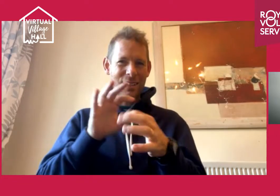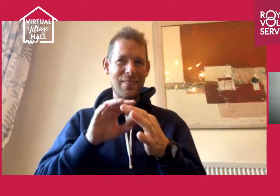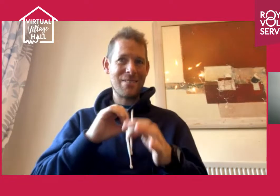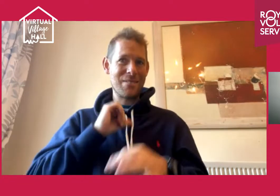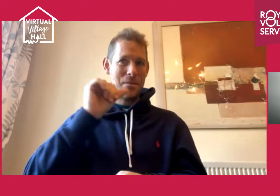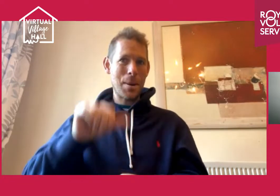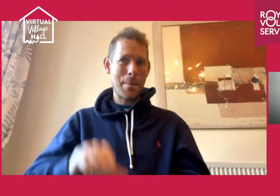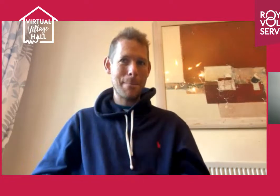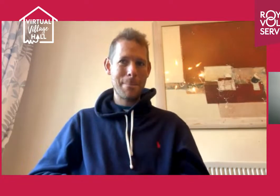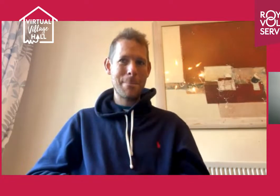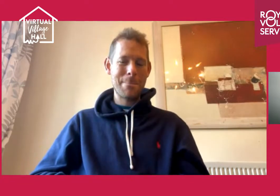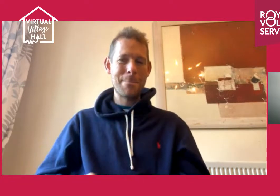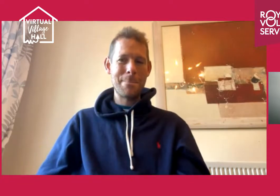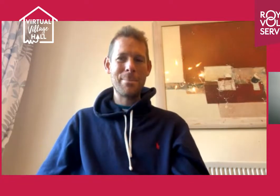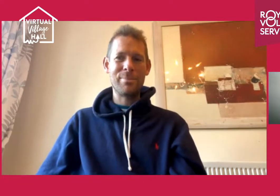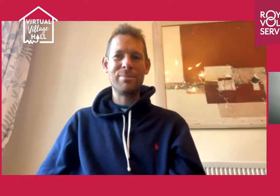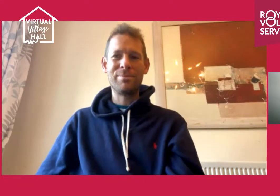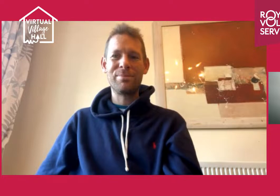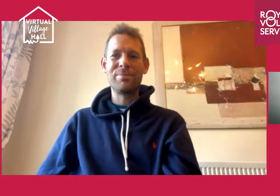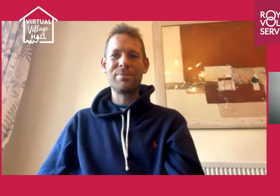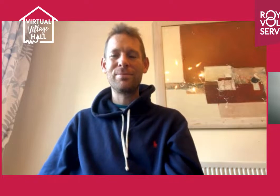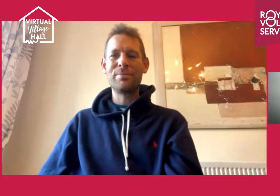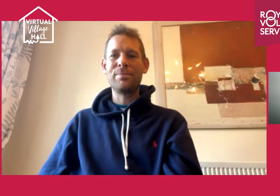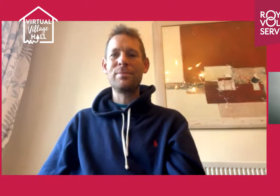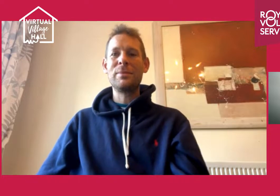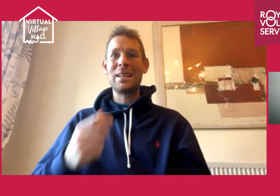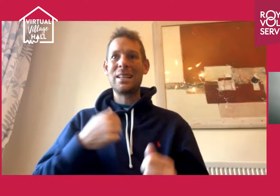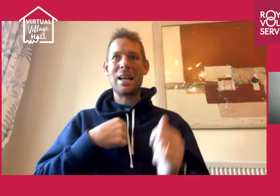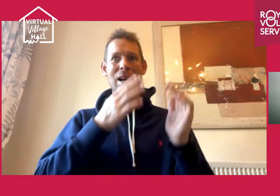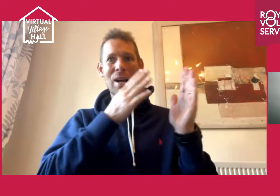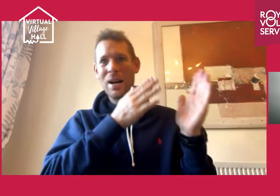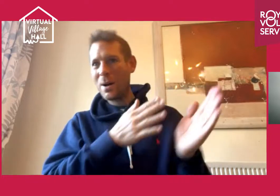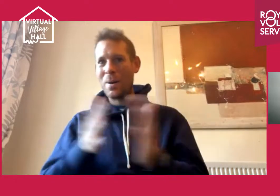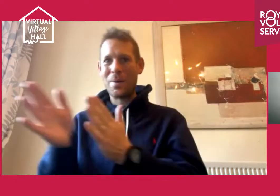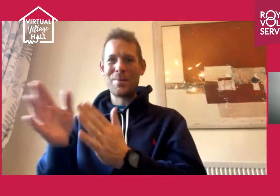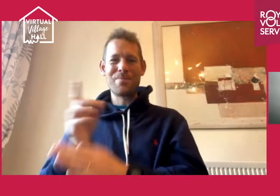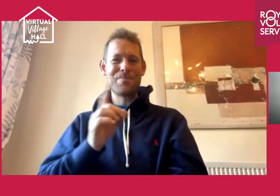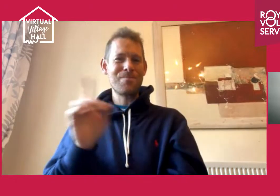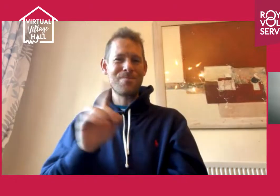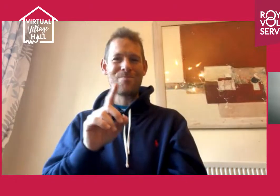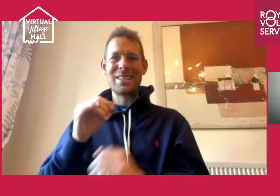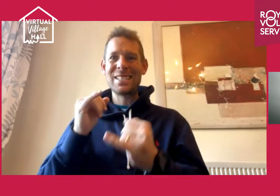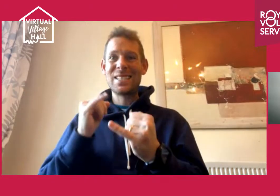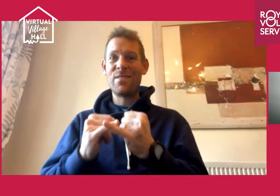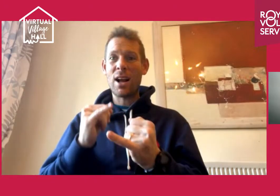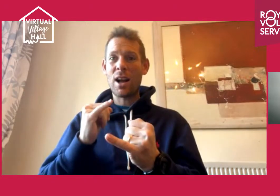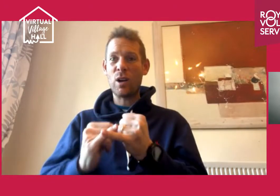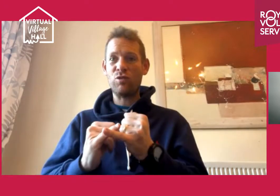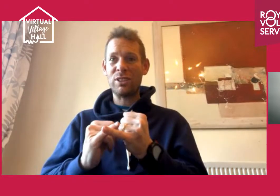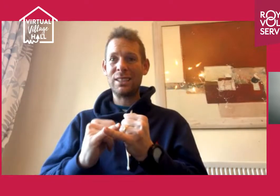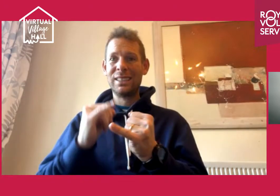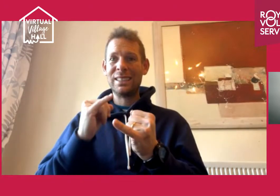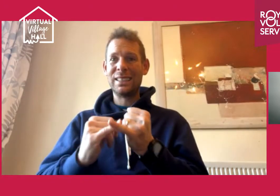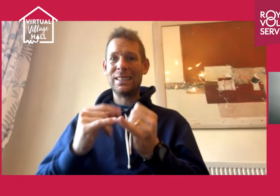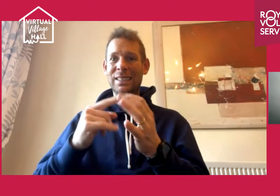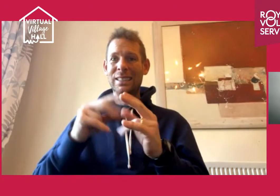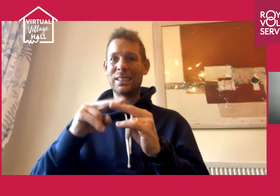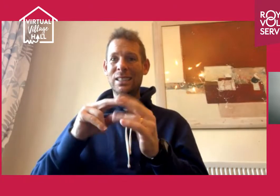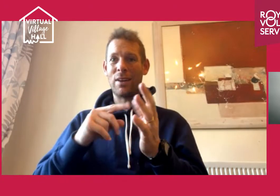Okay, so hopefully I've covered the majority of the animals you would find on a farm. Now, let's go to